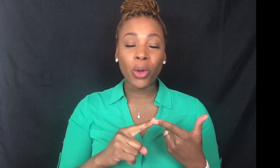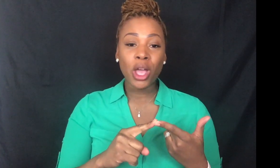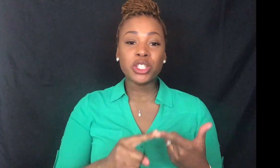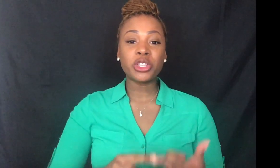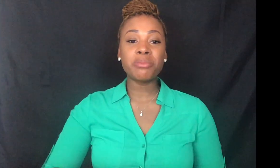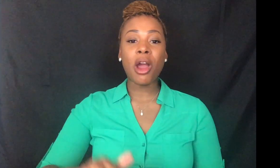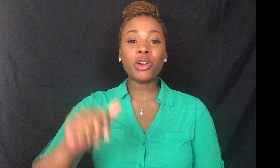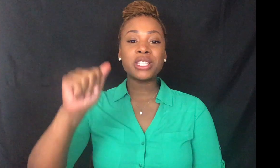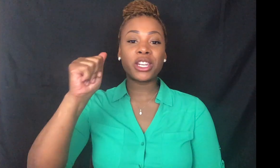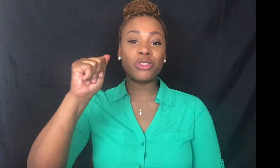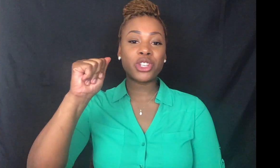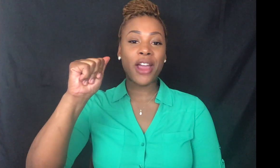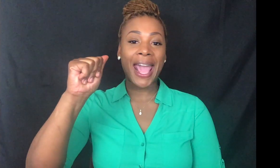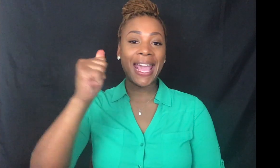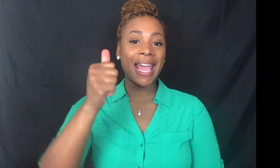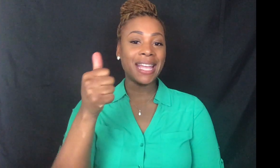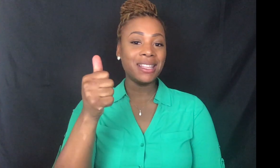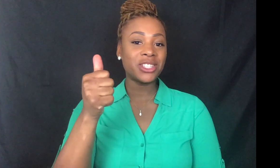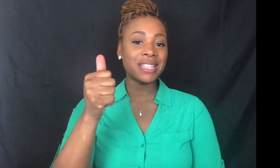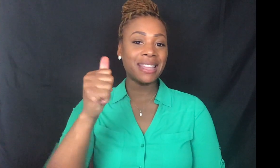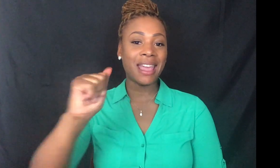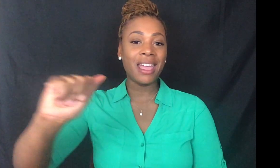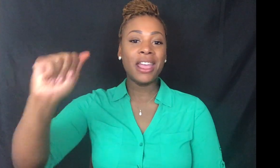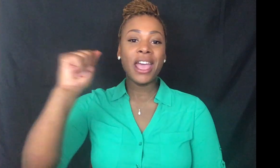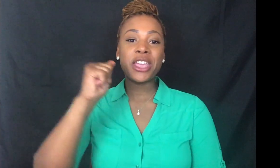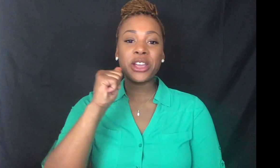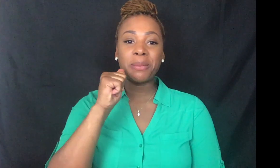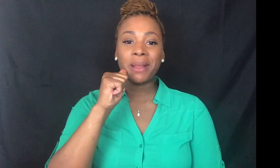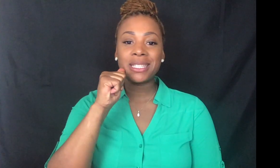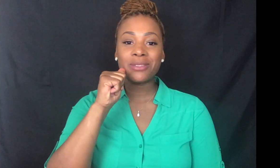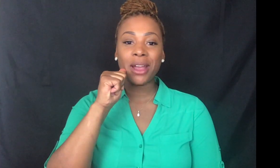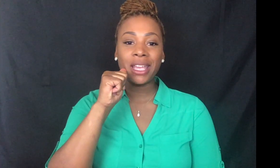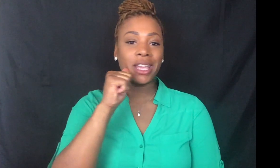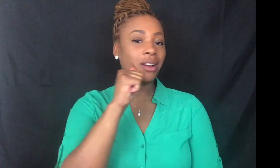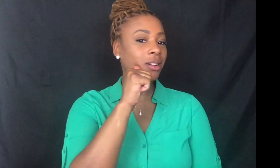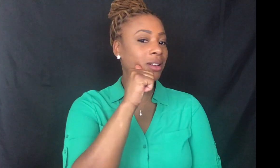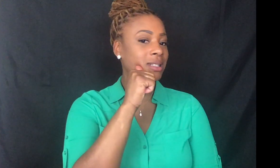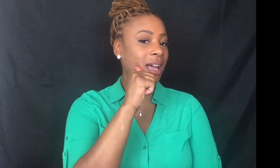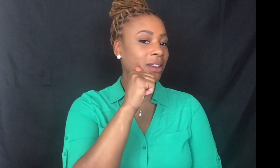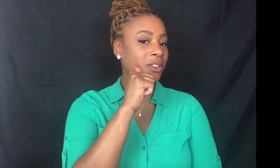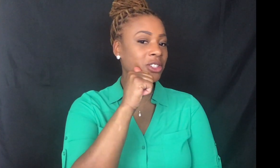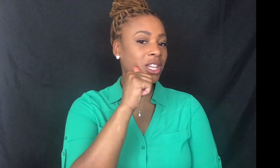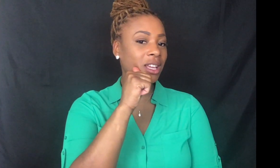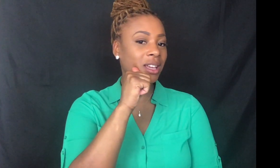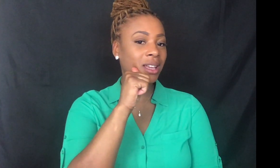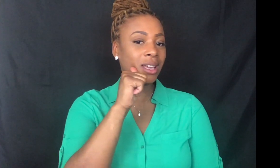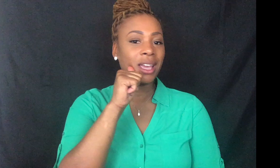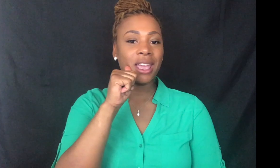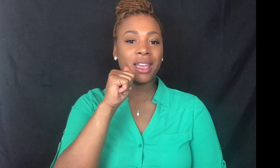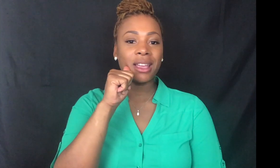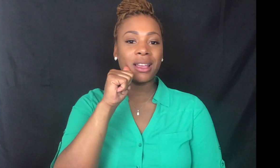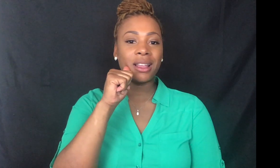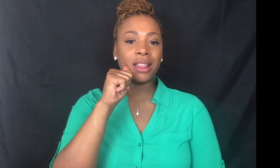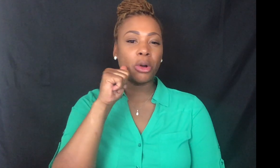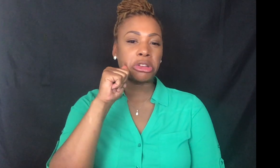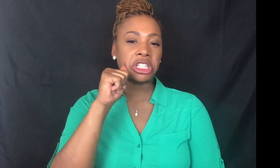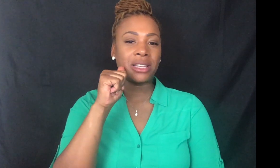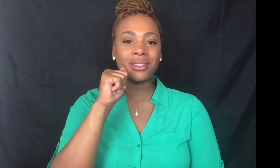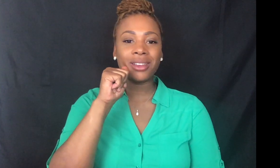So tomorrow is going to use your A hand, just like that, and you're going to place it right here on the side of your cheek, lower cheek, and